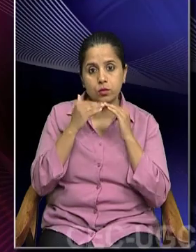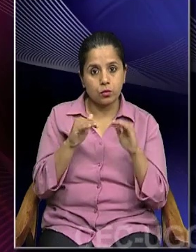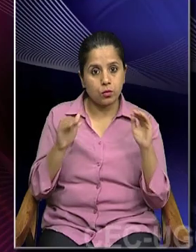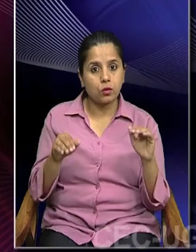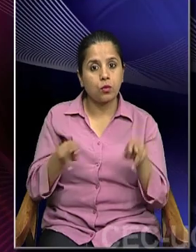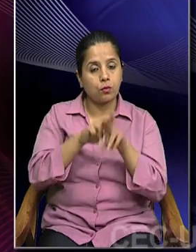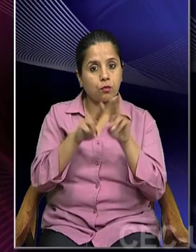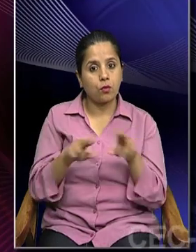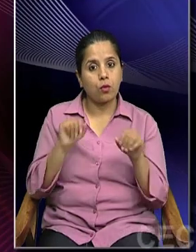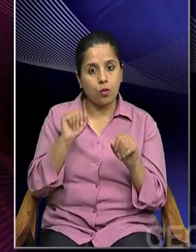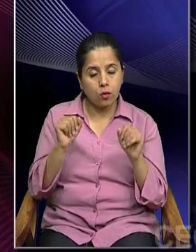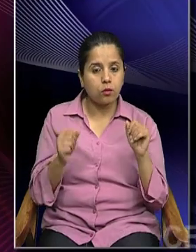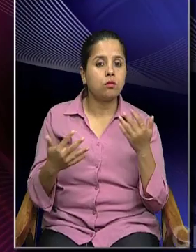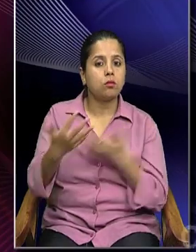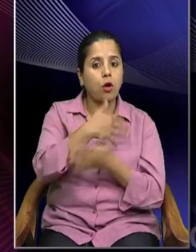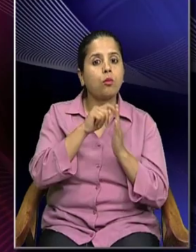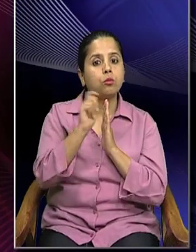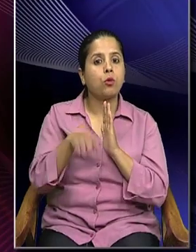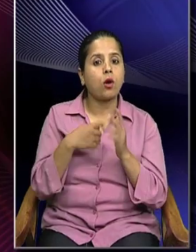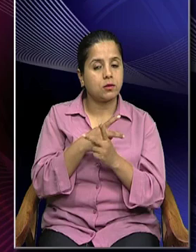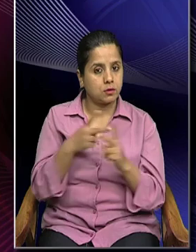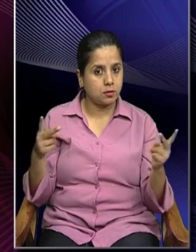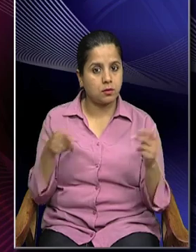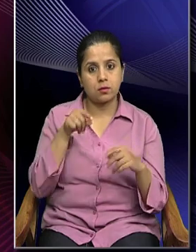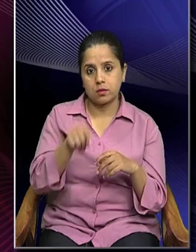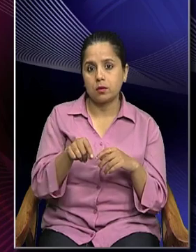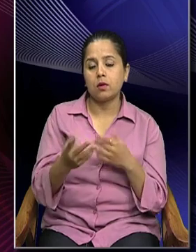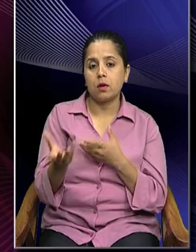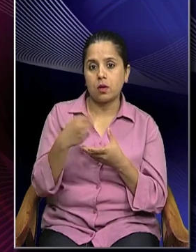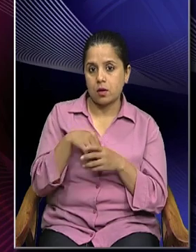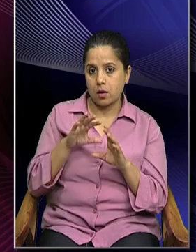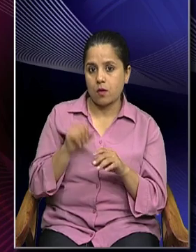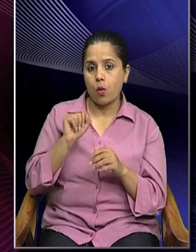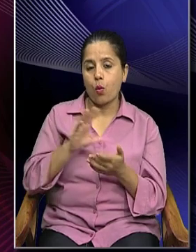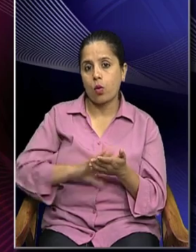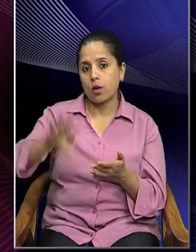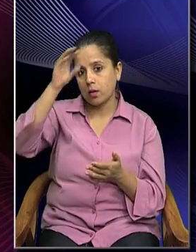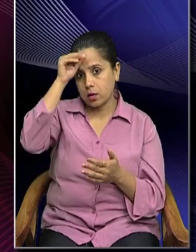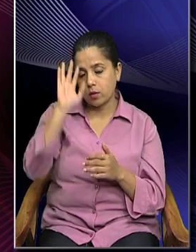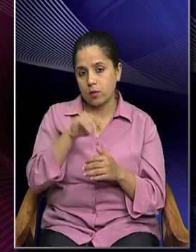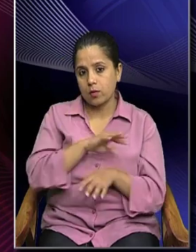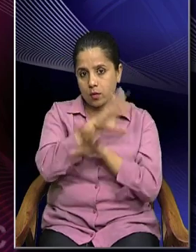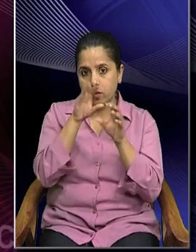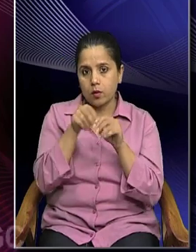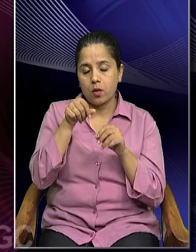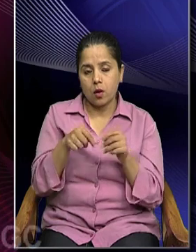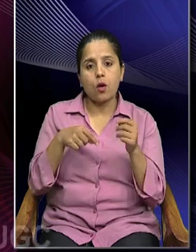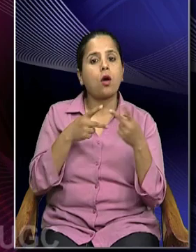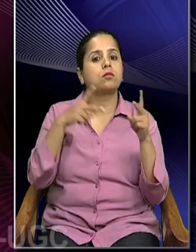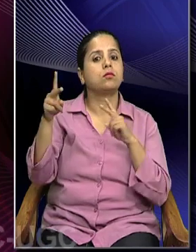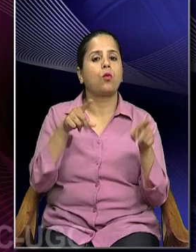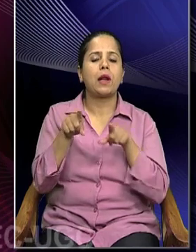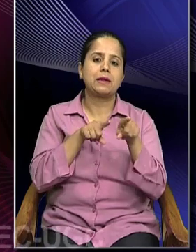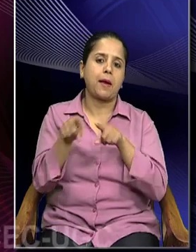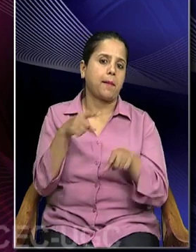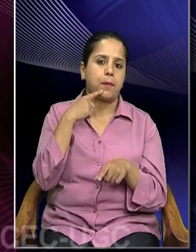complete their comprehensive projects that integrate their learning across the courses. For